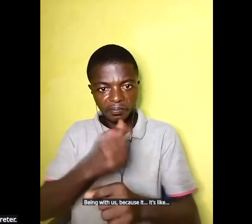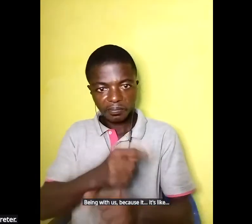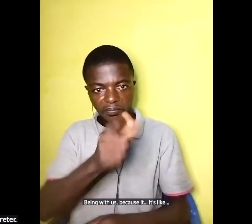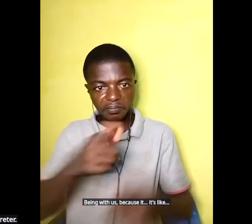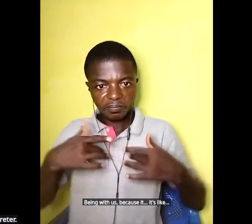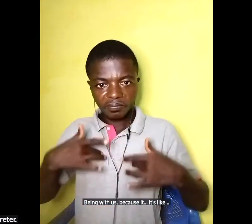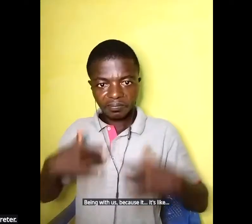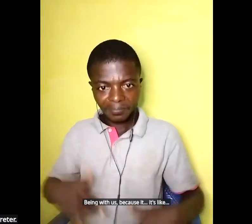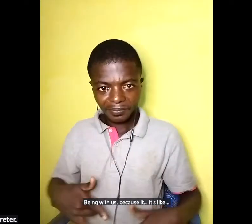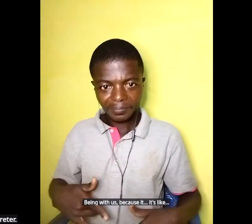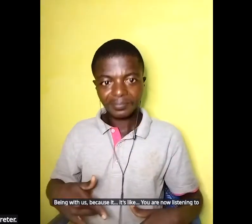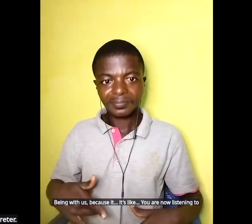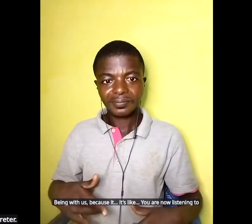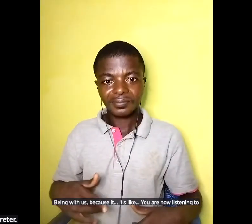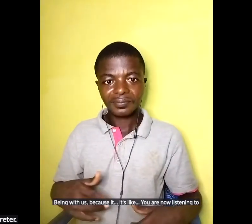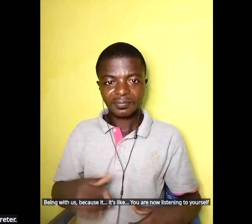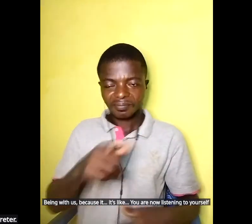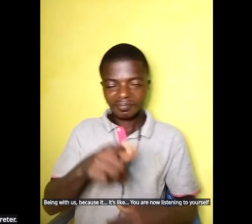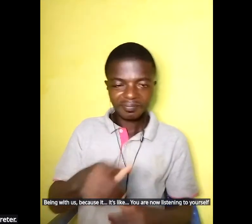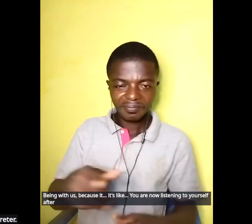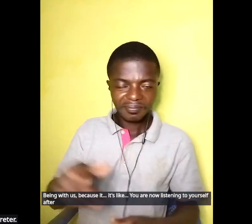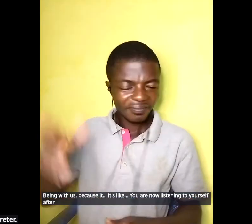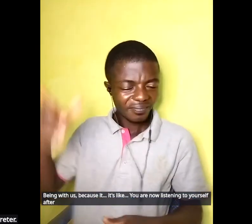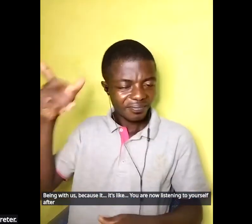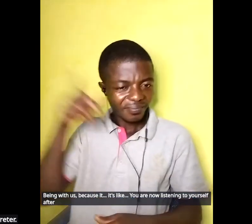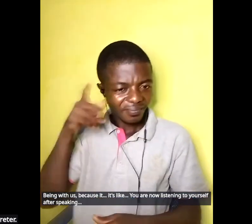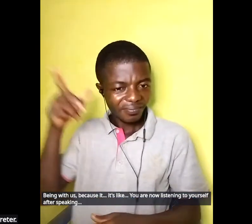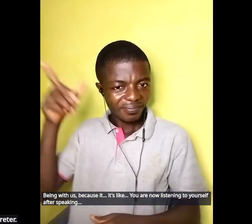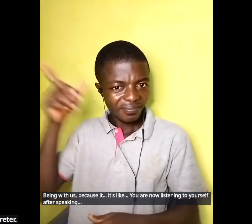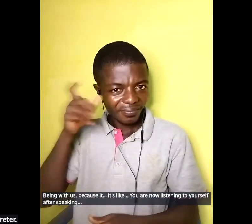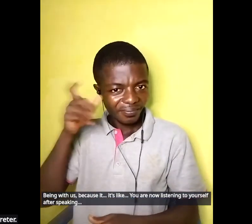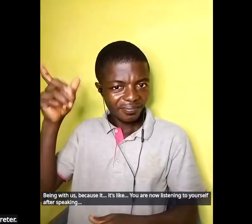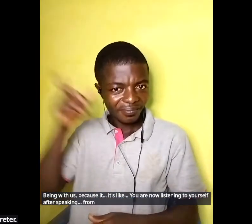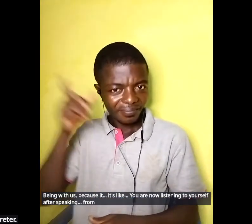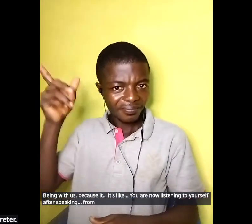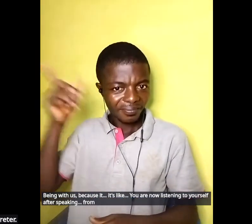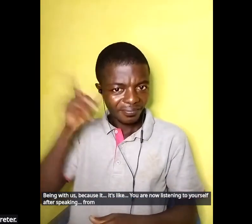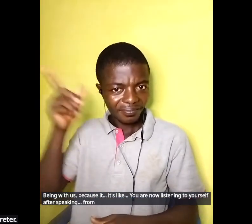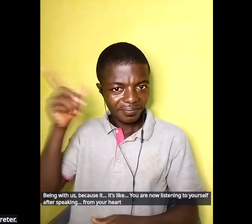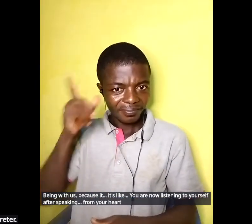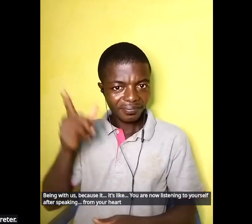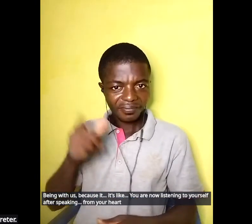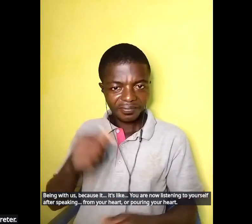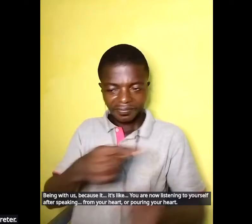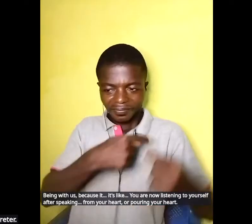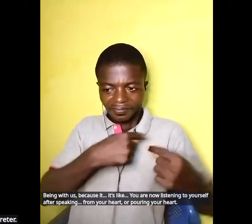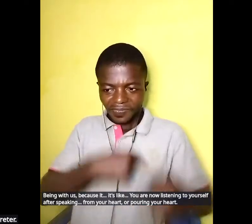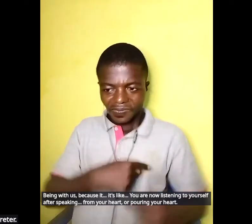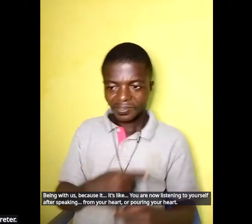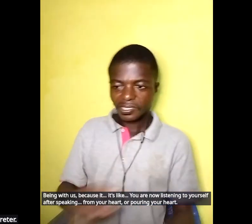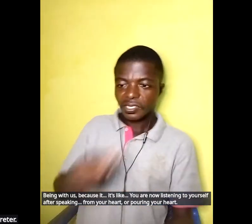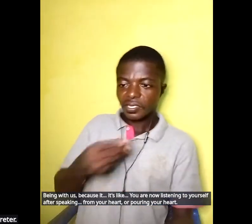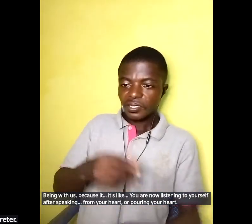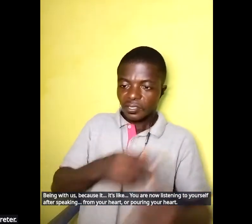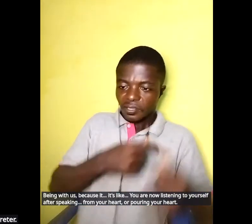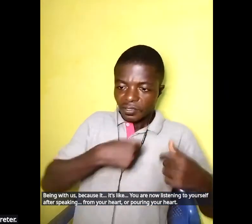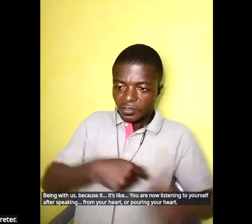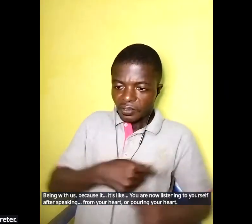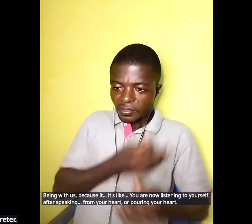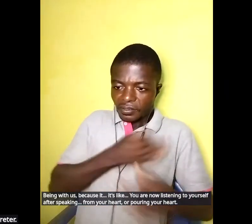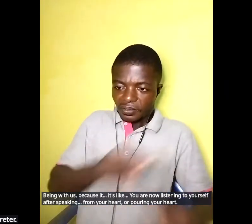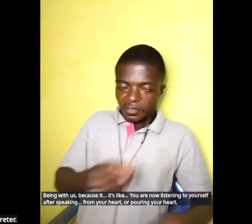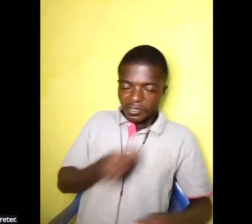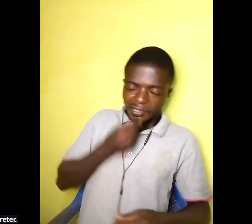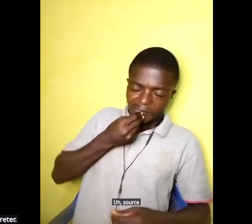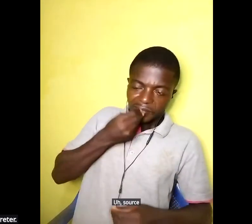are now listening to yourself after. So speaking from your heart or pouring your heart has